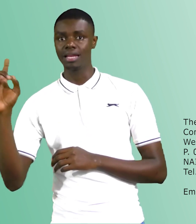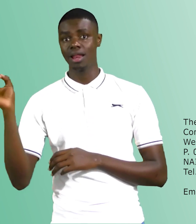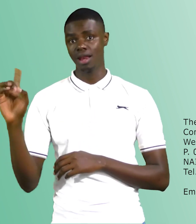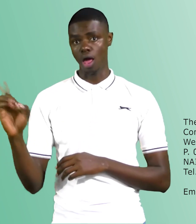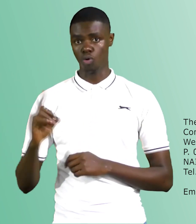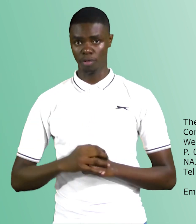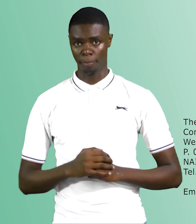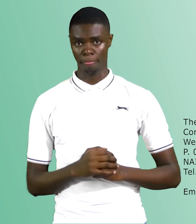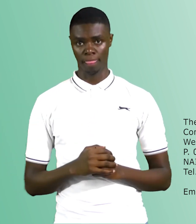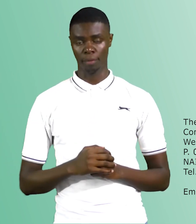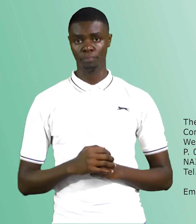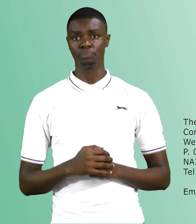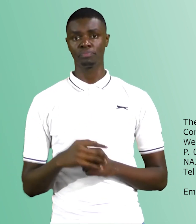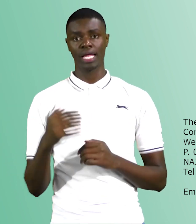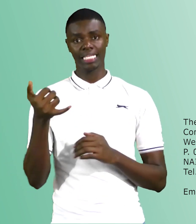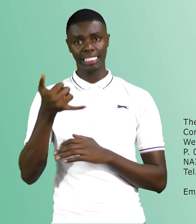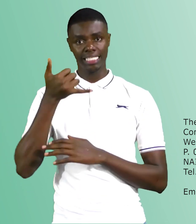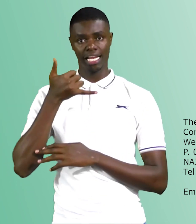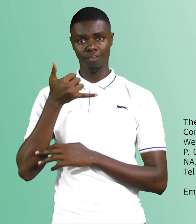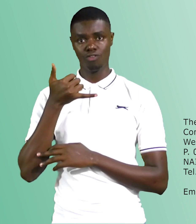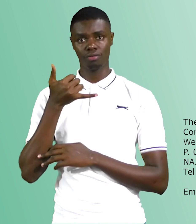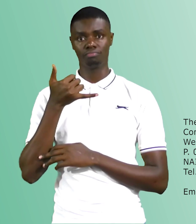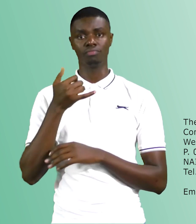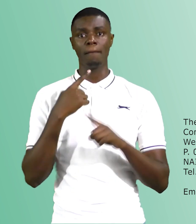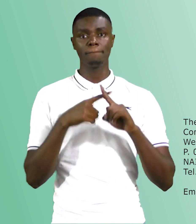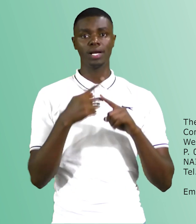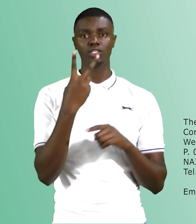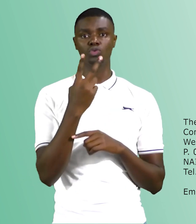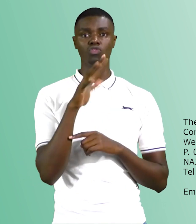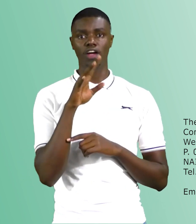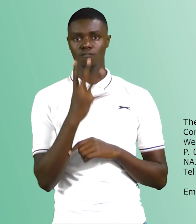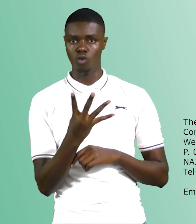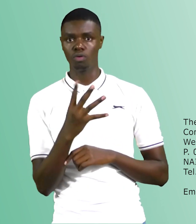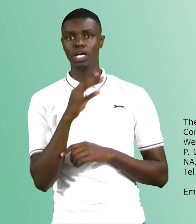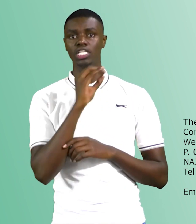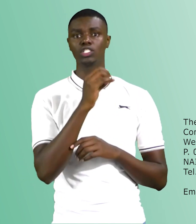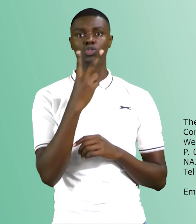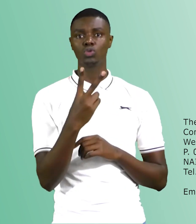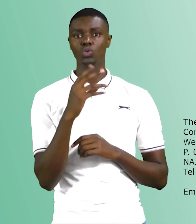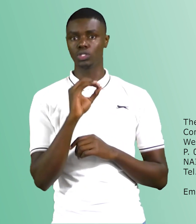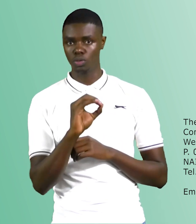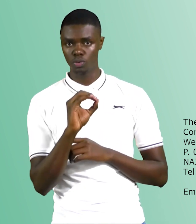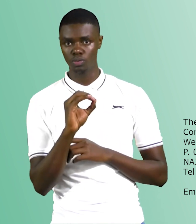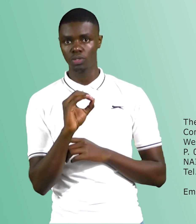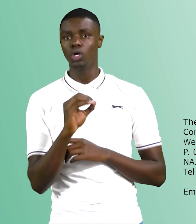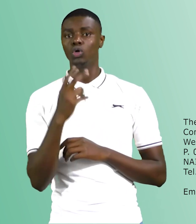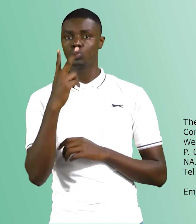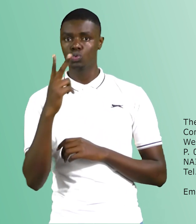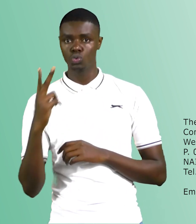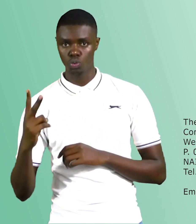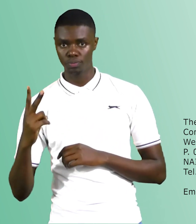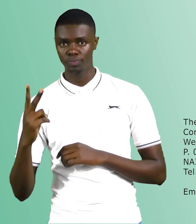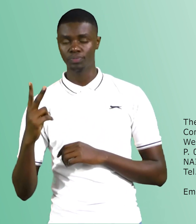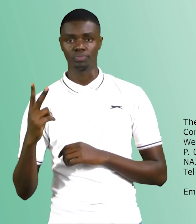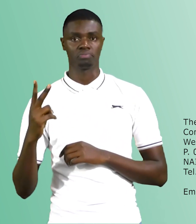20414-00200, Nairobi. Telephone +254 020